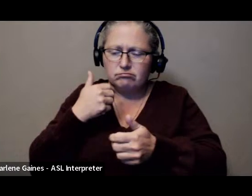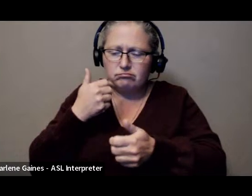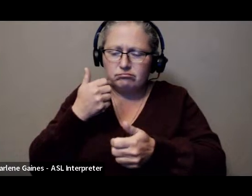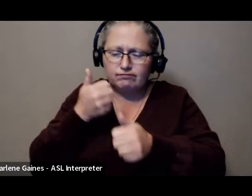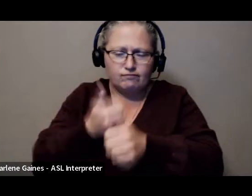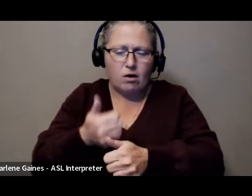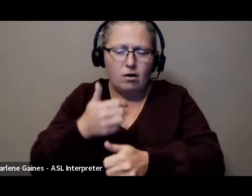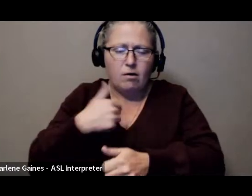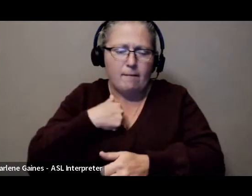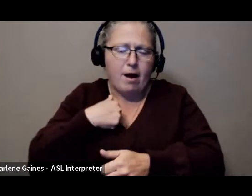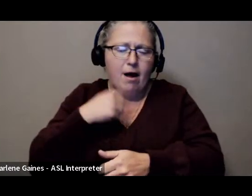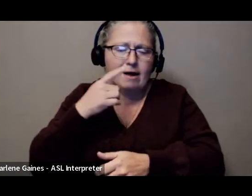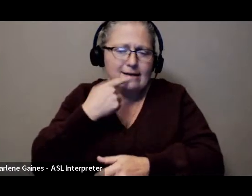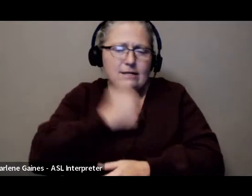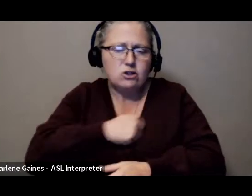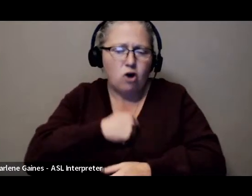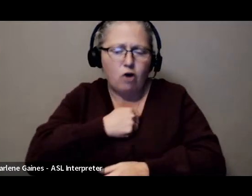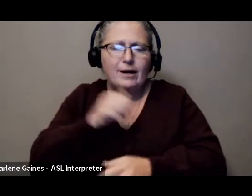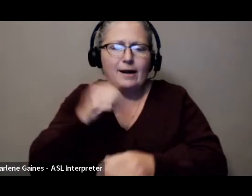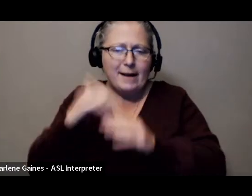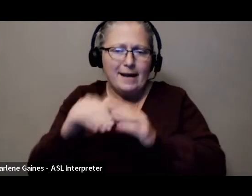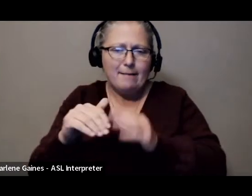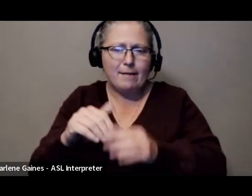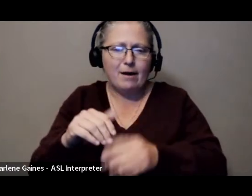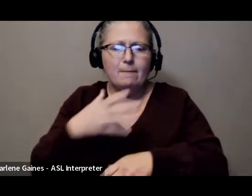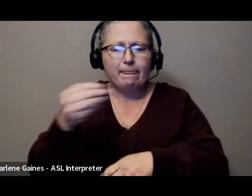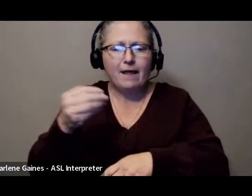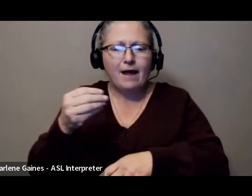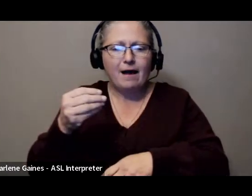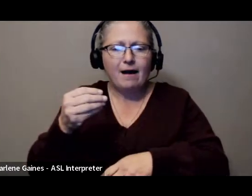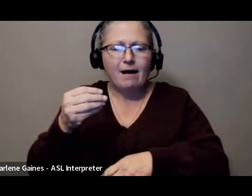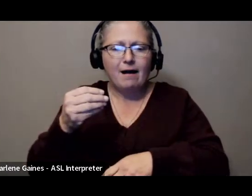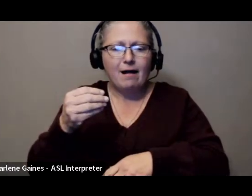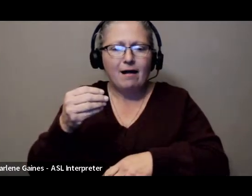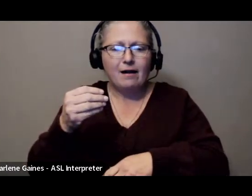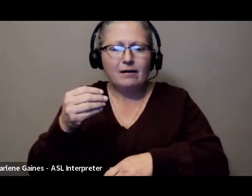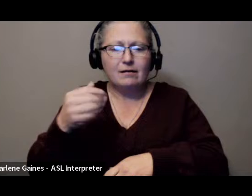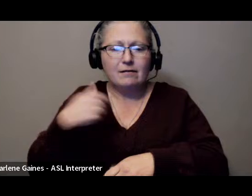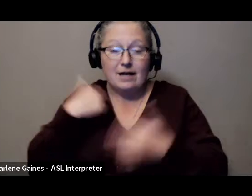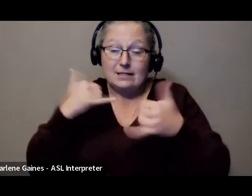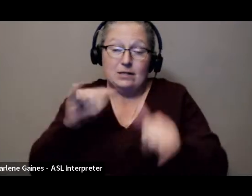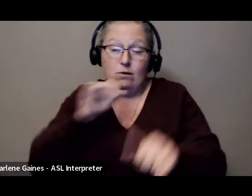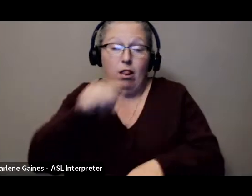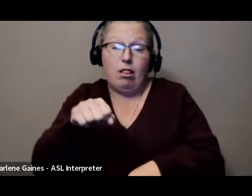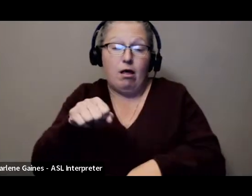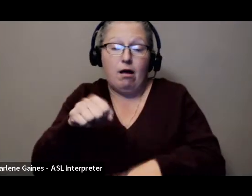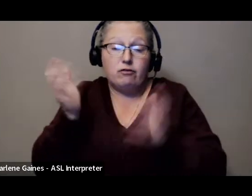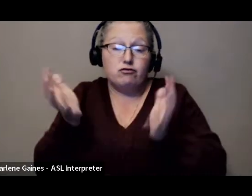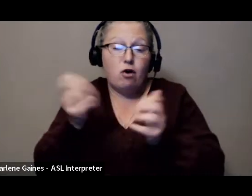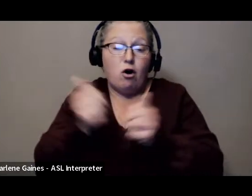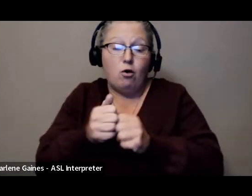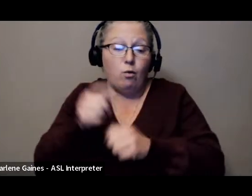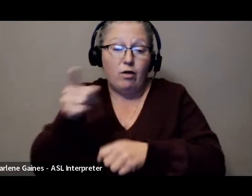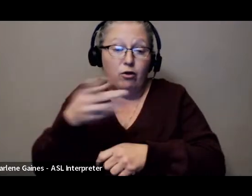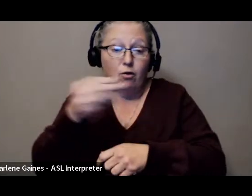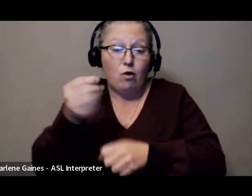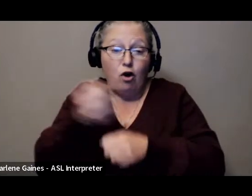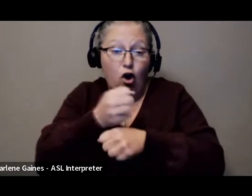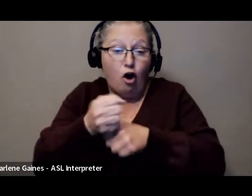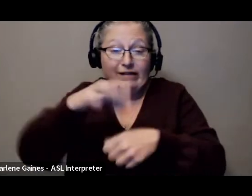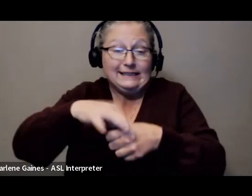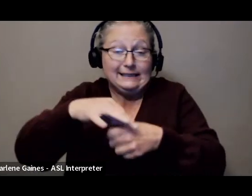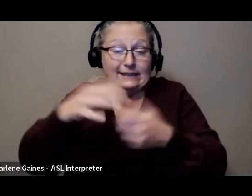sorry. Thank you. And I would the offer still. I mean, I still would love to chat with you, have coffee,